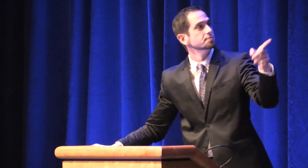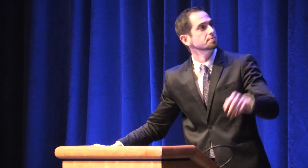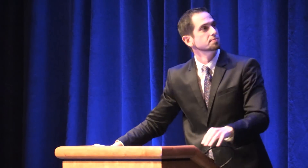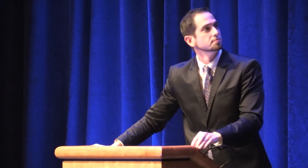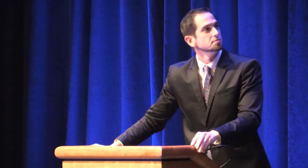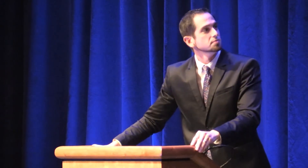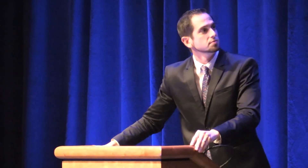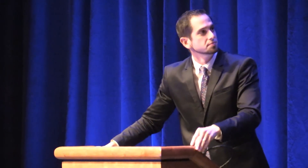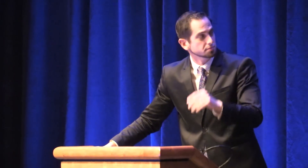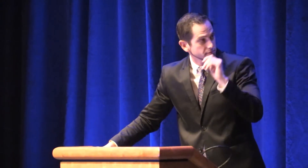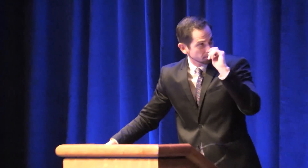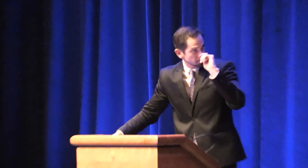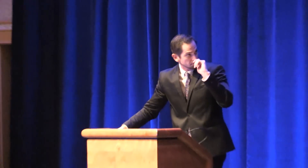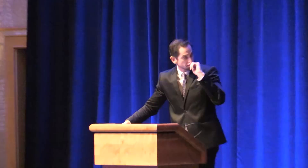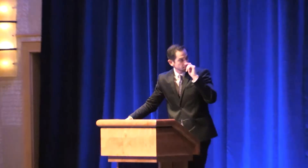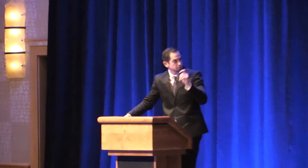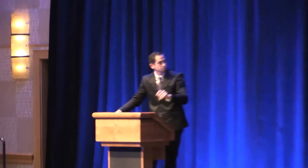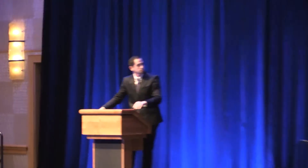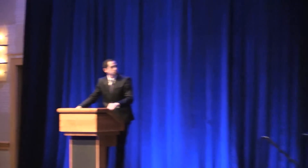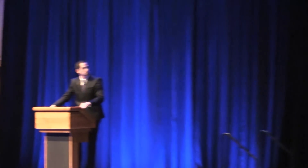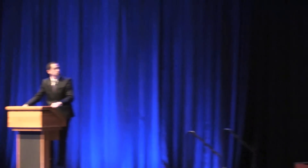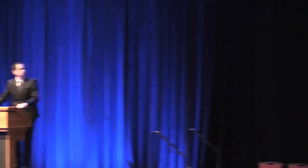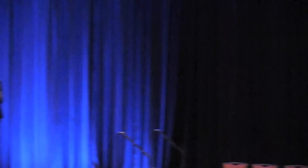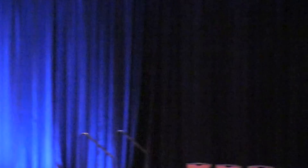And we're maximizing the potential.